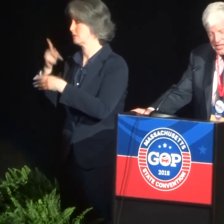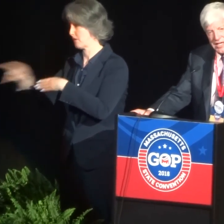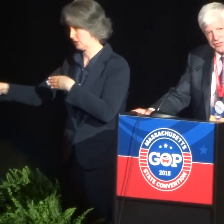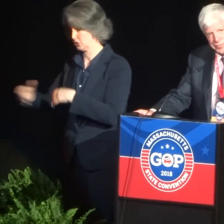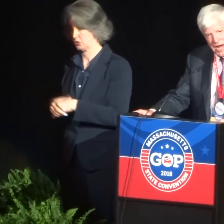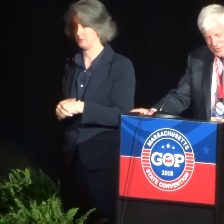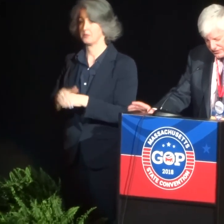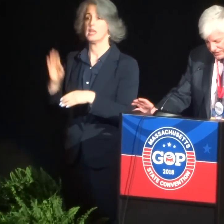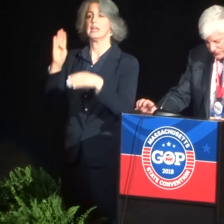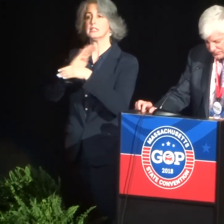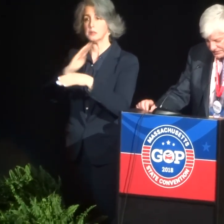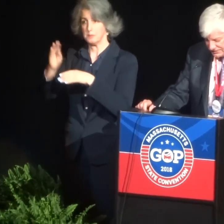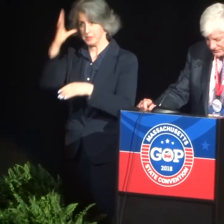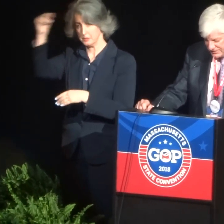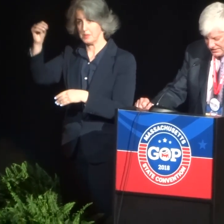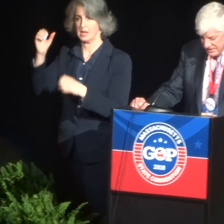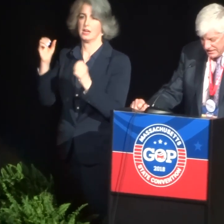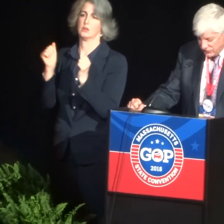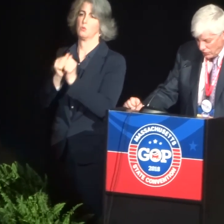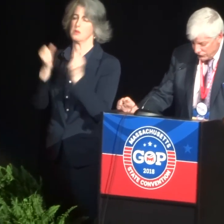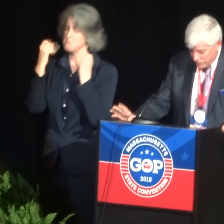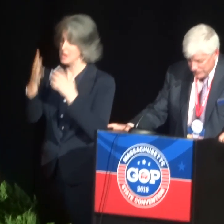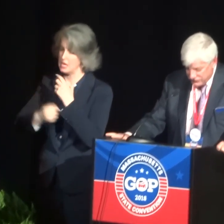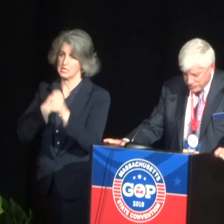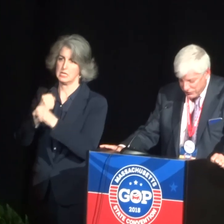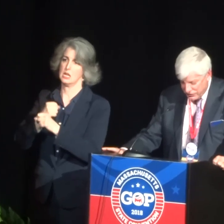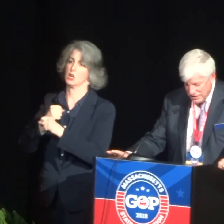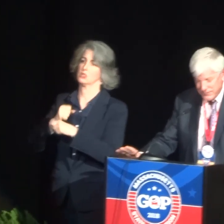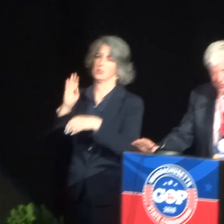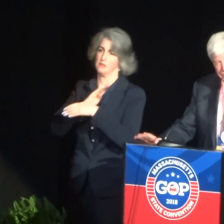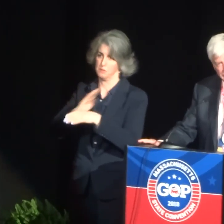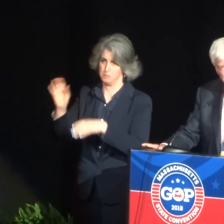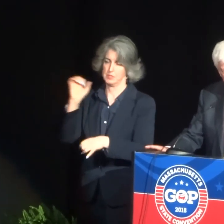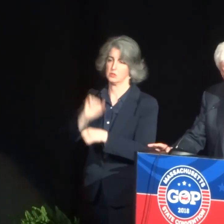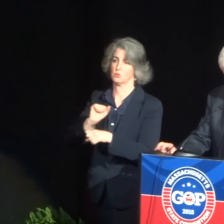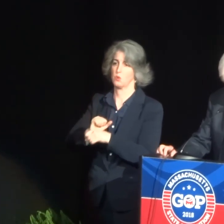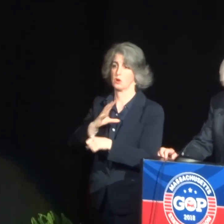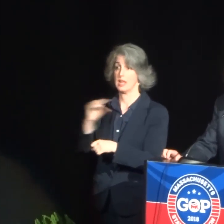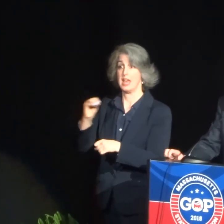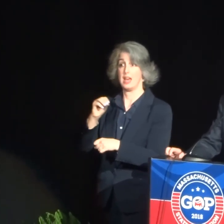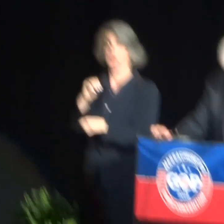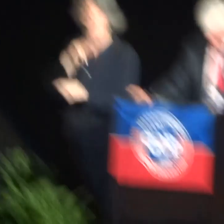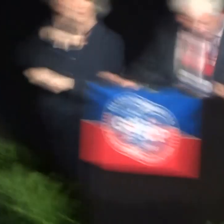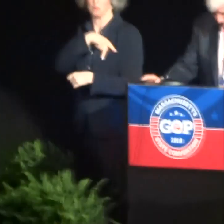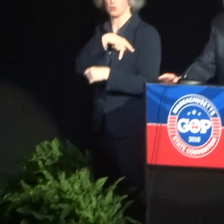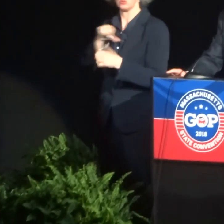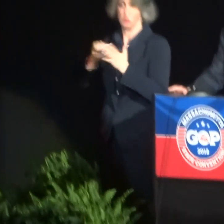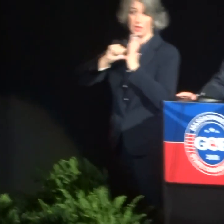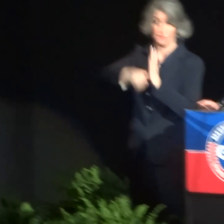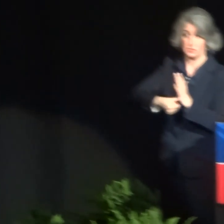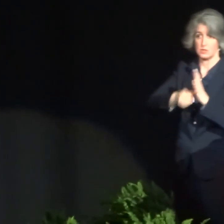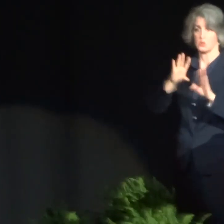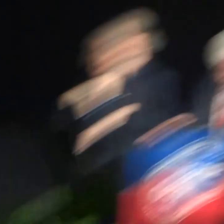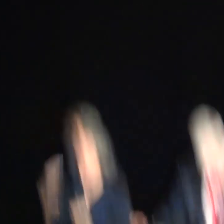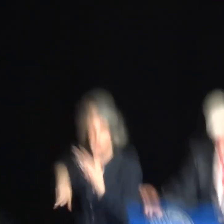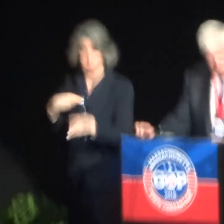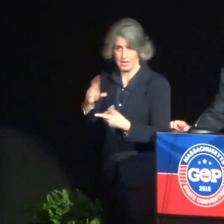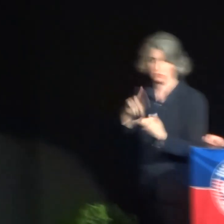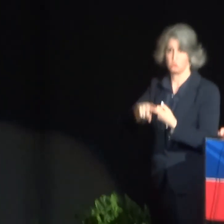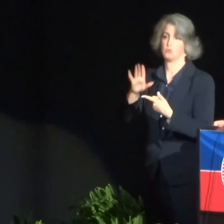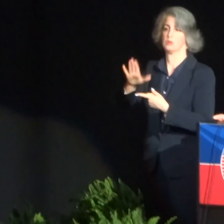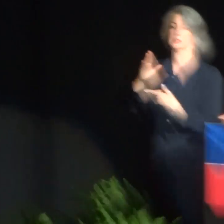with decades of private sector experience, and he's also placed a personal emphasis on giving back to his community. He